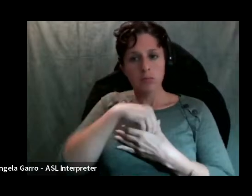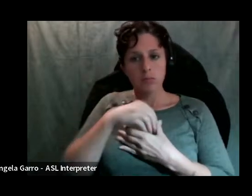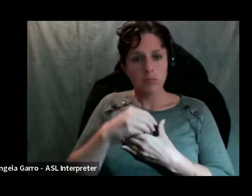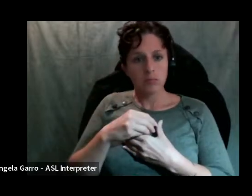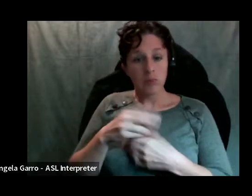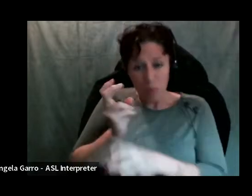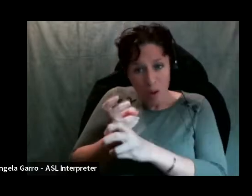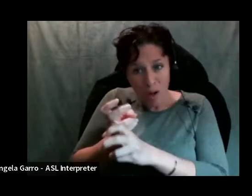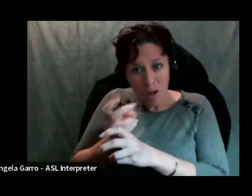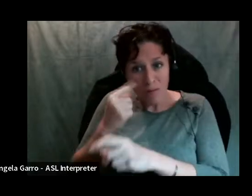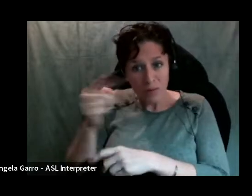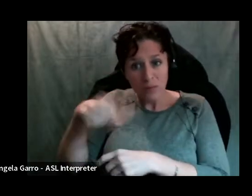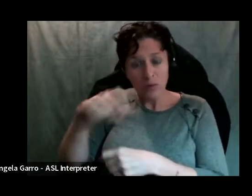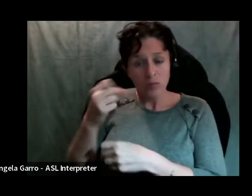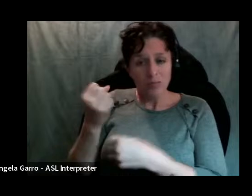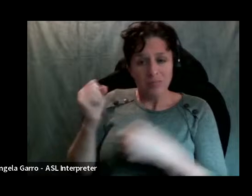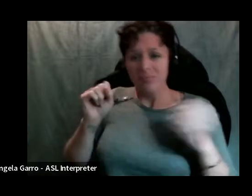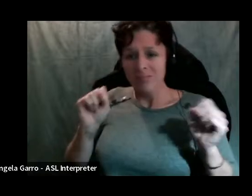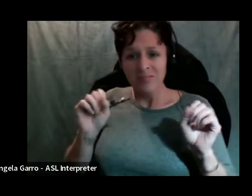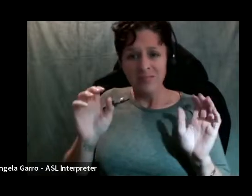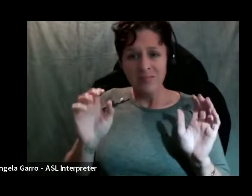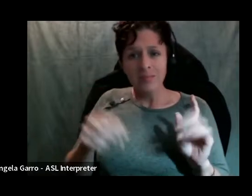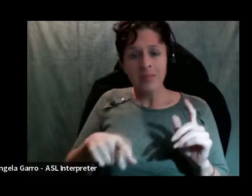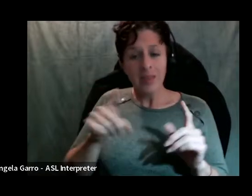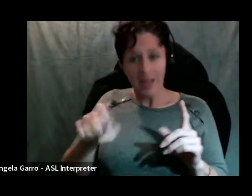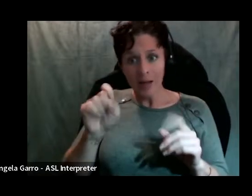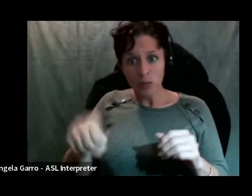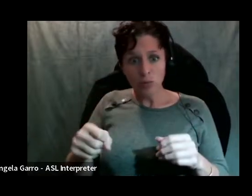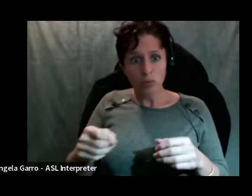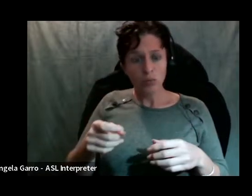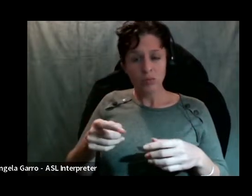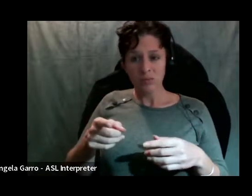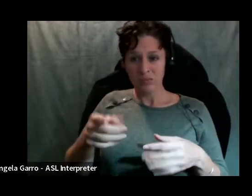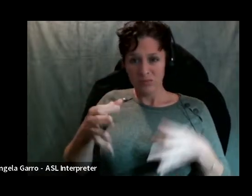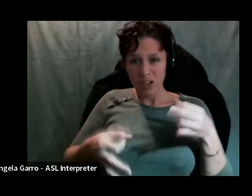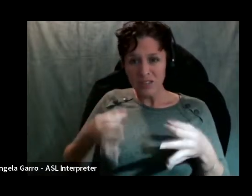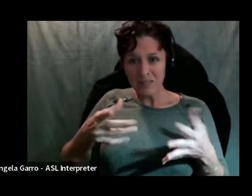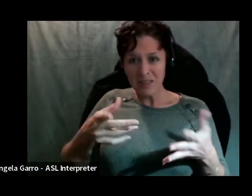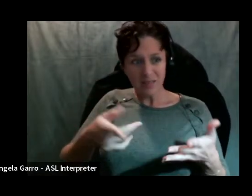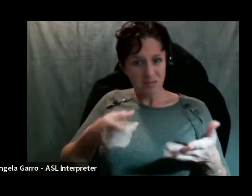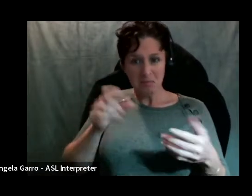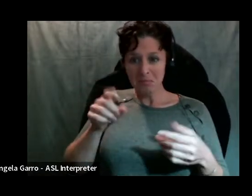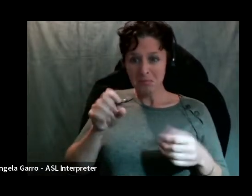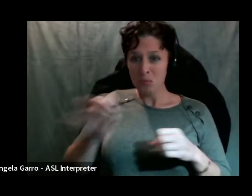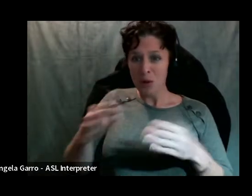resistance? Can you justify placing a baby in an oven and burning him alive?